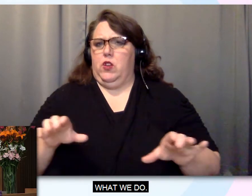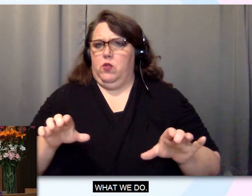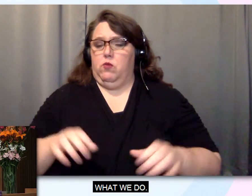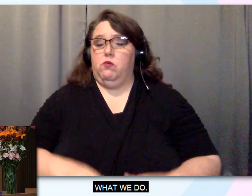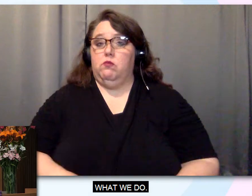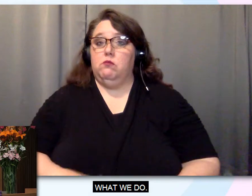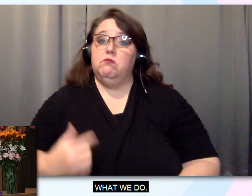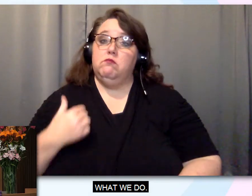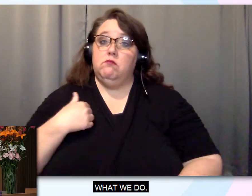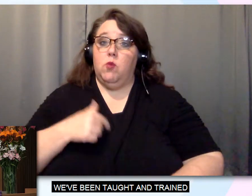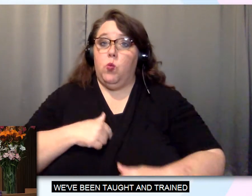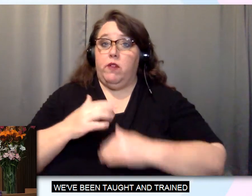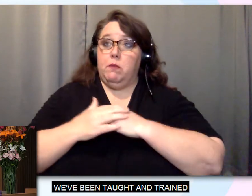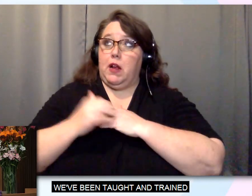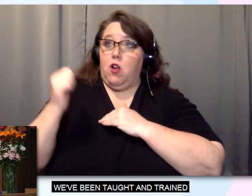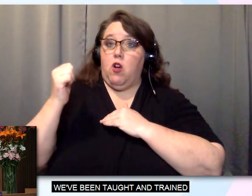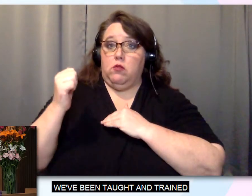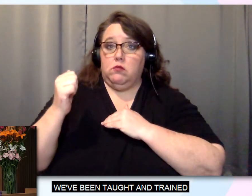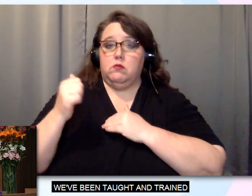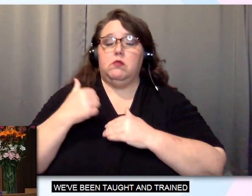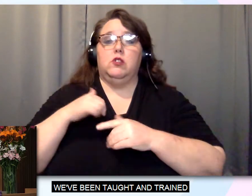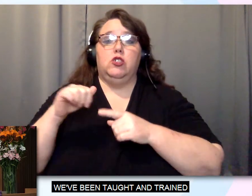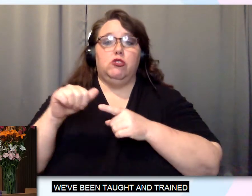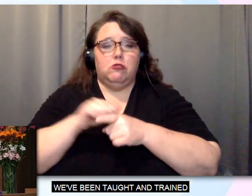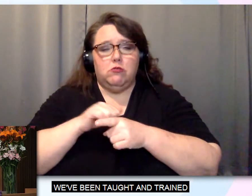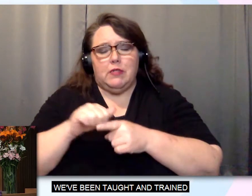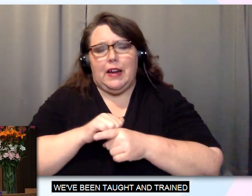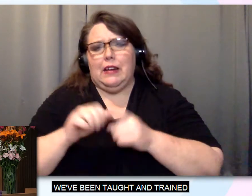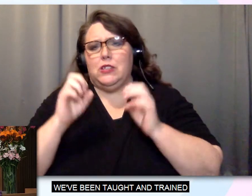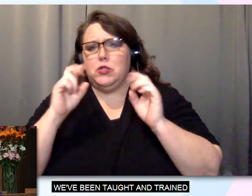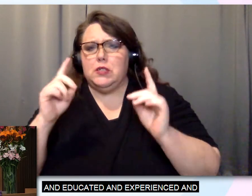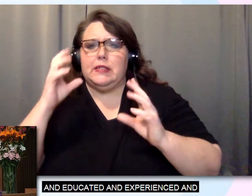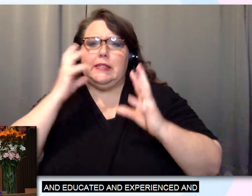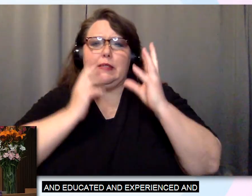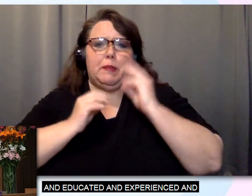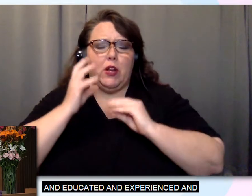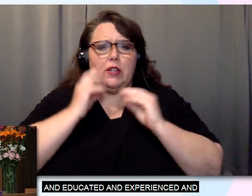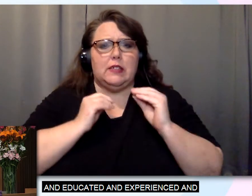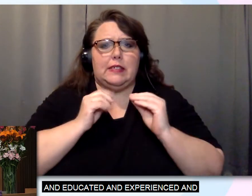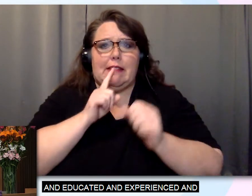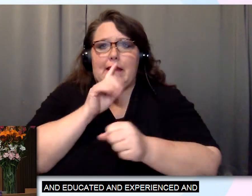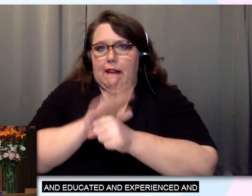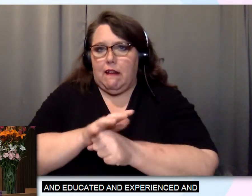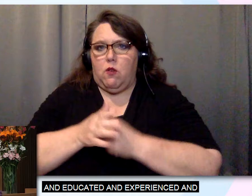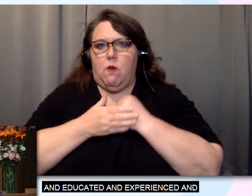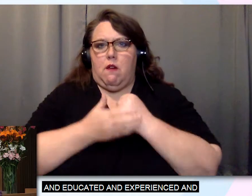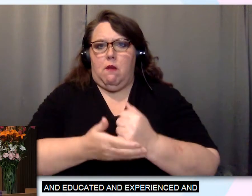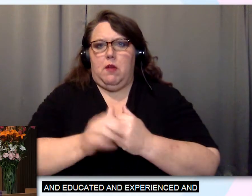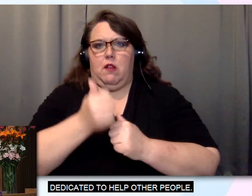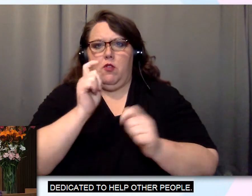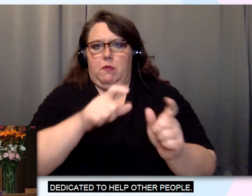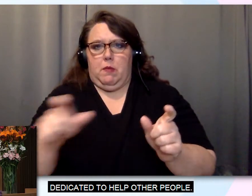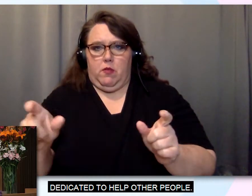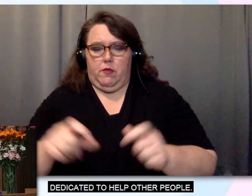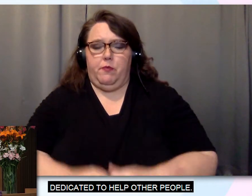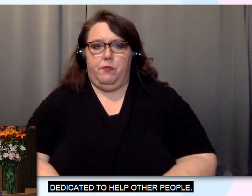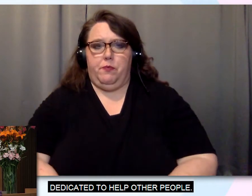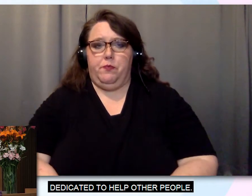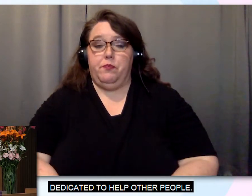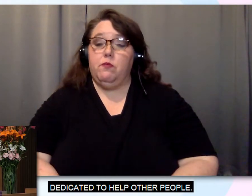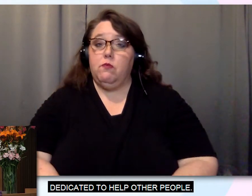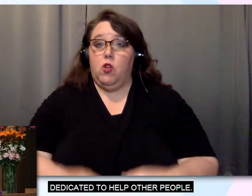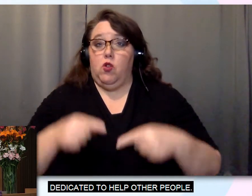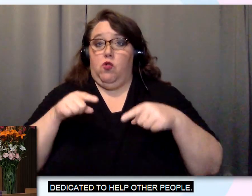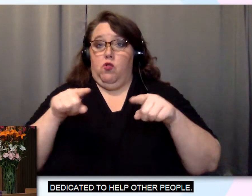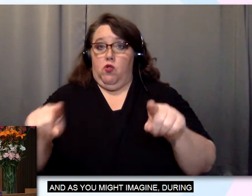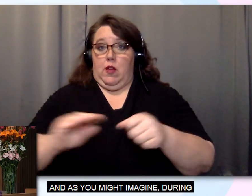do. We've been called and trained and educated and experienced and dedicated to help other people.